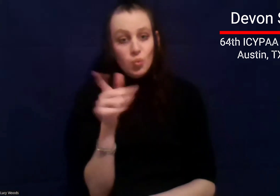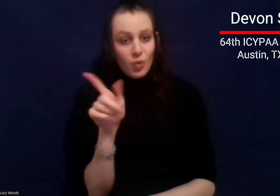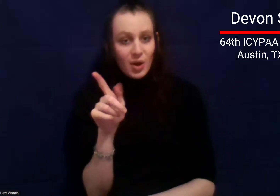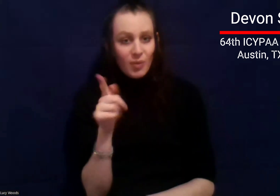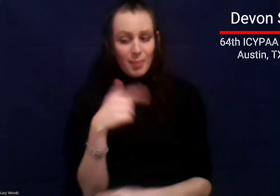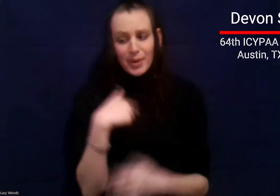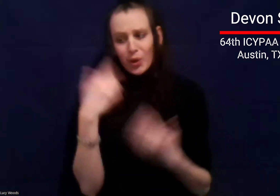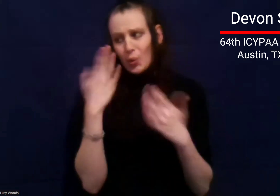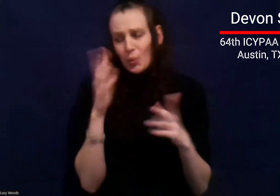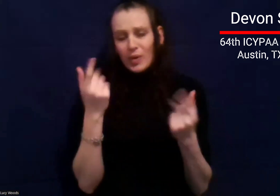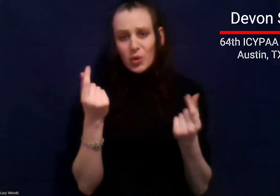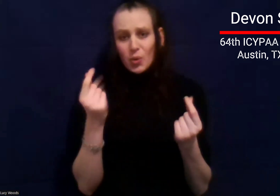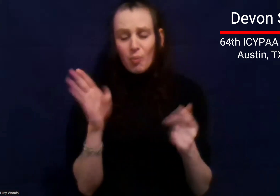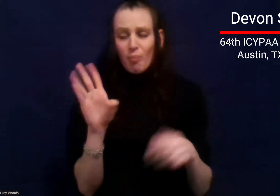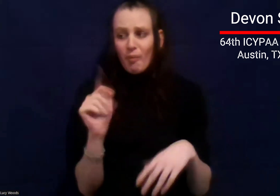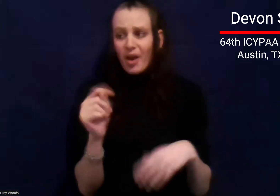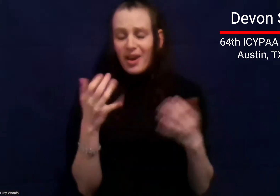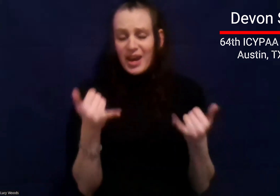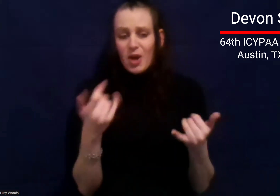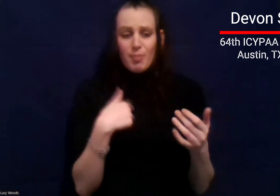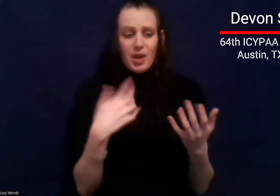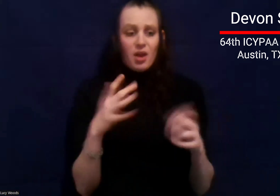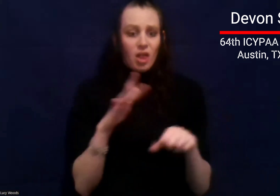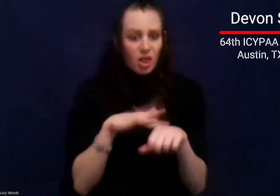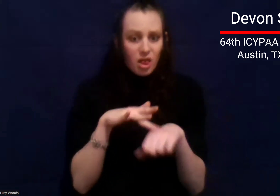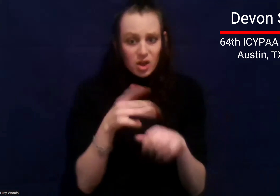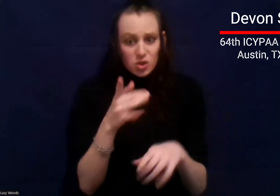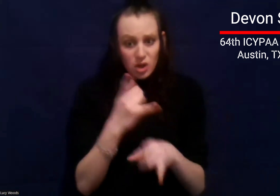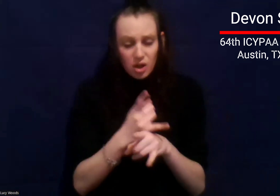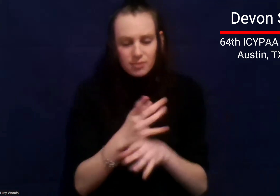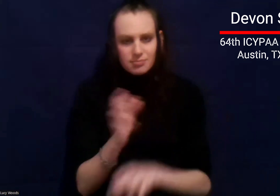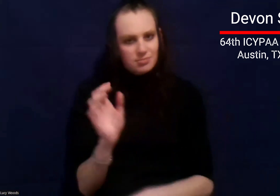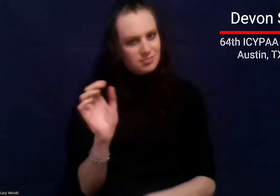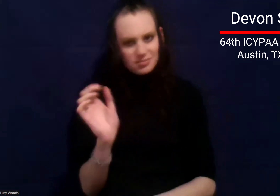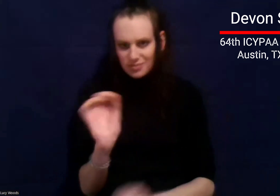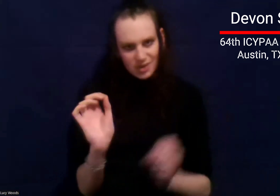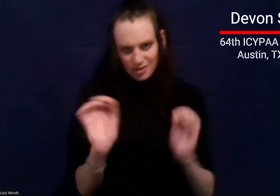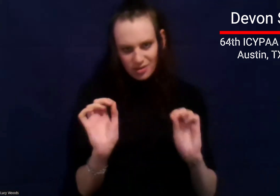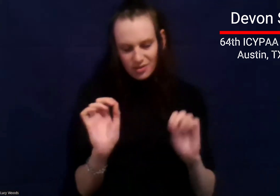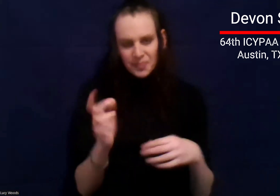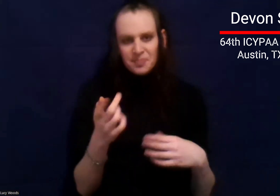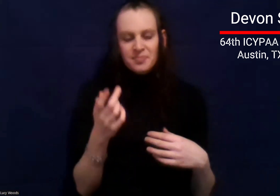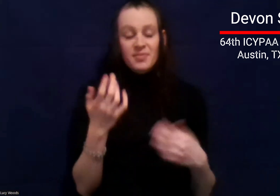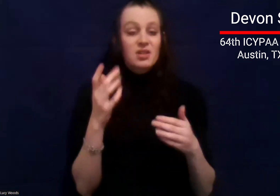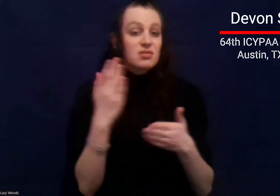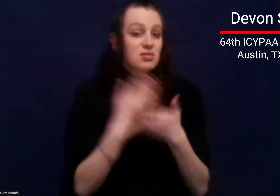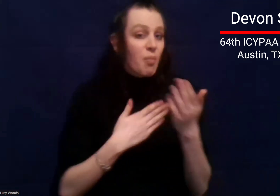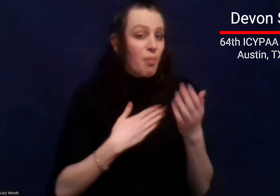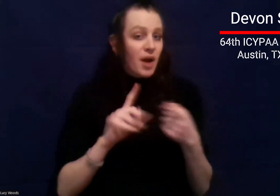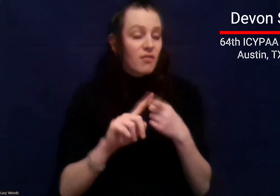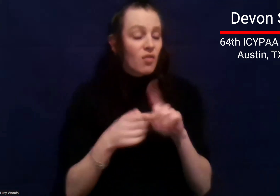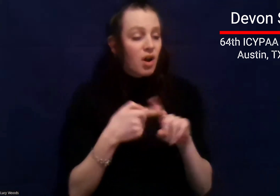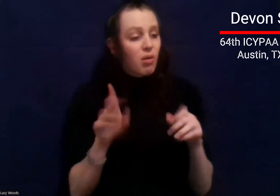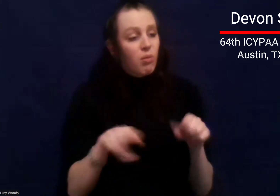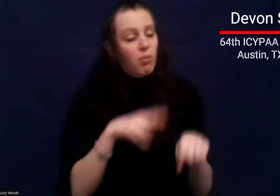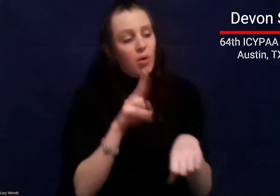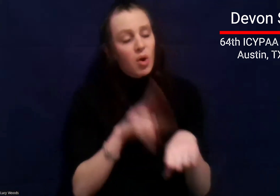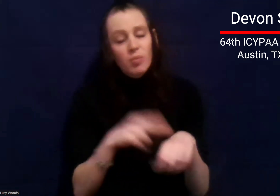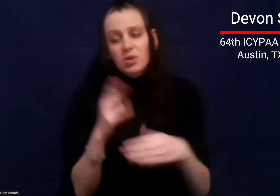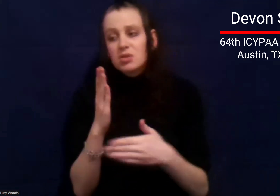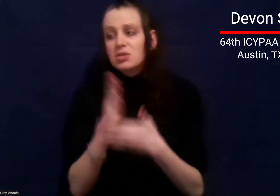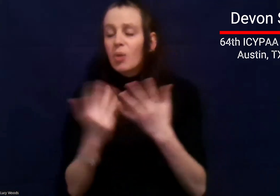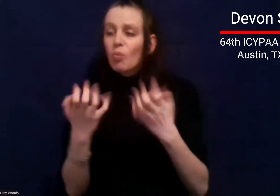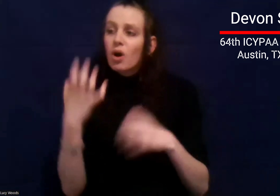this obsession to drink anymore. And right, some of my friends were normal, and some people still wanted to go out and do things, and some people wanted to go